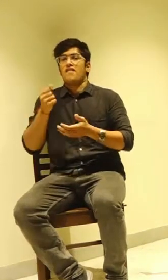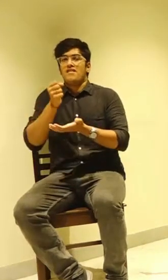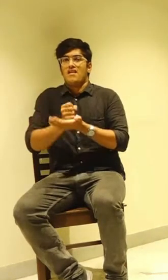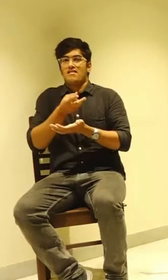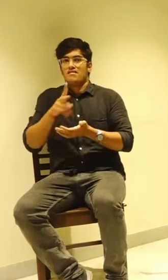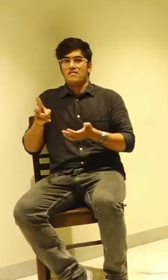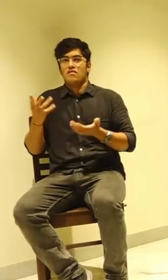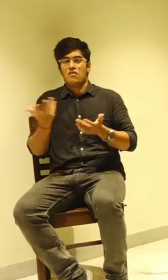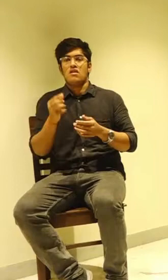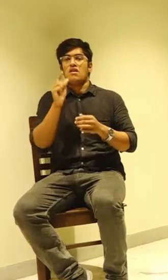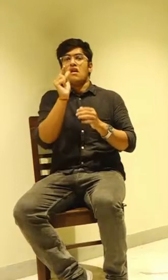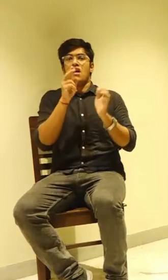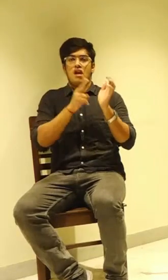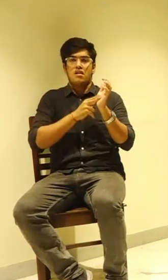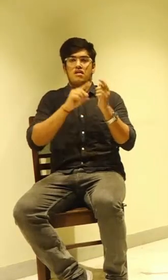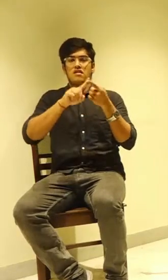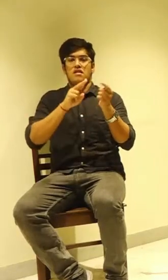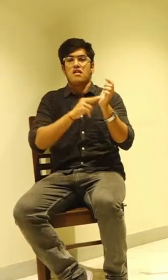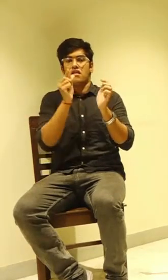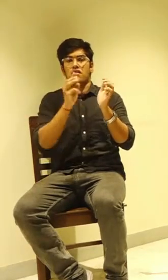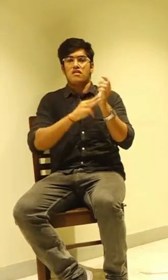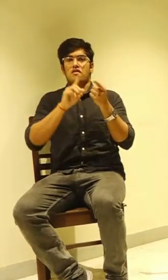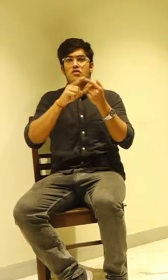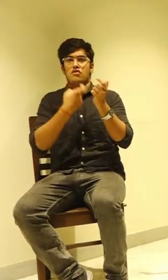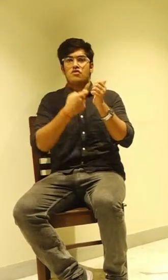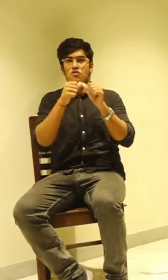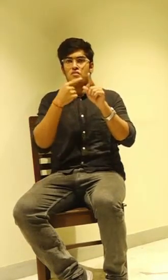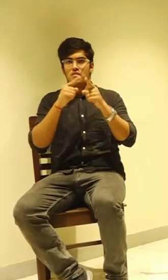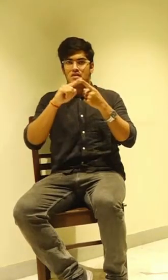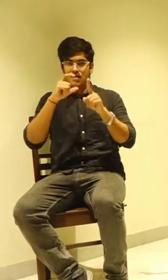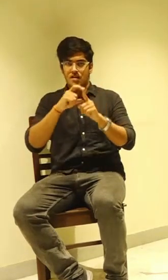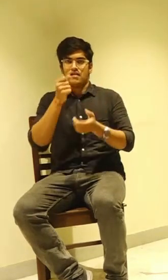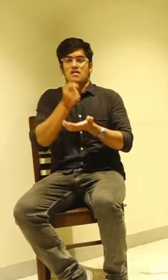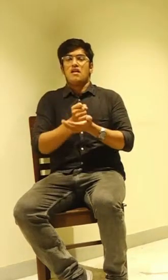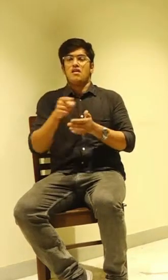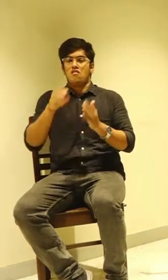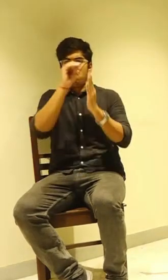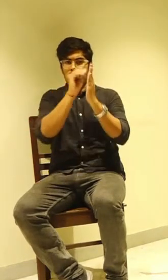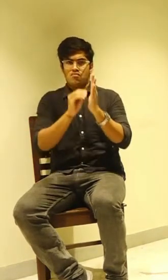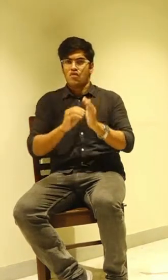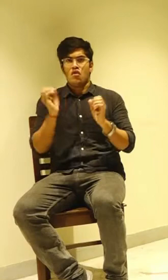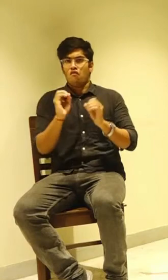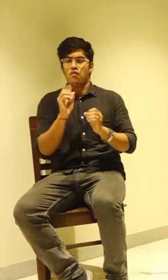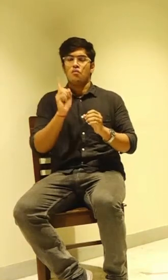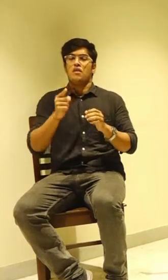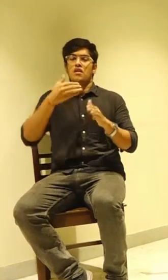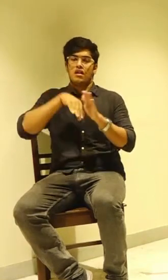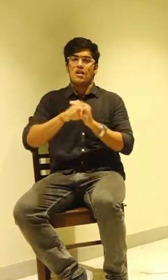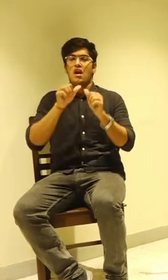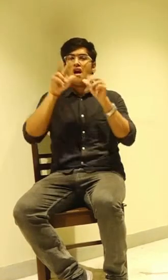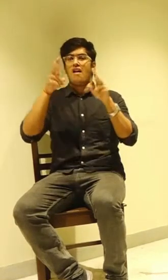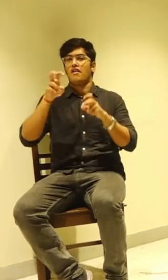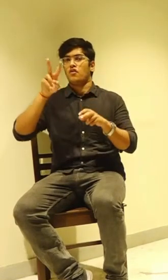as unenumerated rights, which are part of the constitution. Privacy, etc. are not mentioned in the text, but you can still locate them to Article